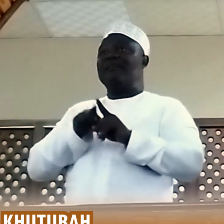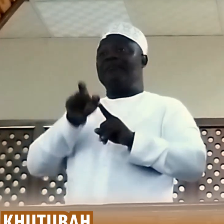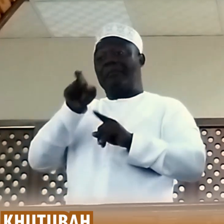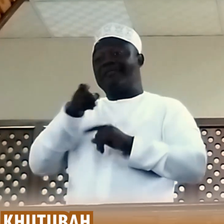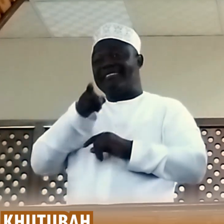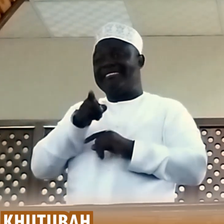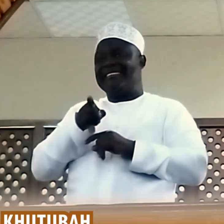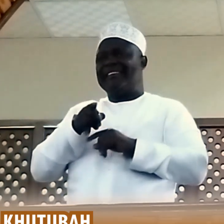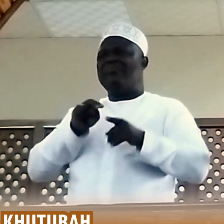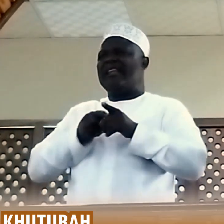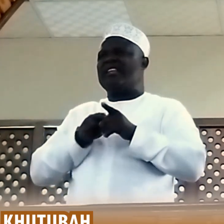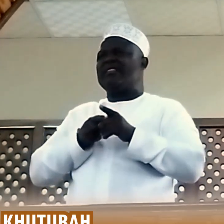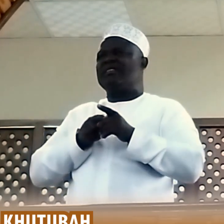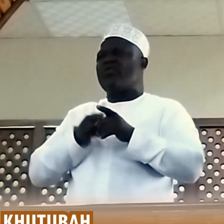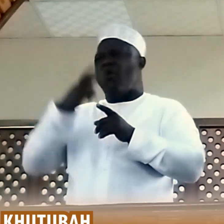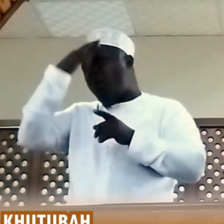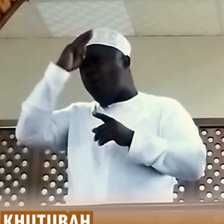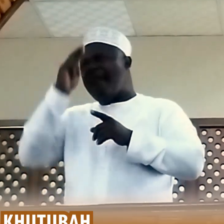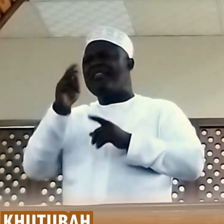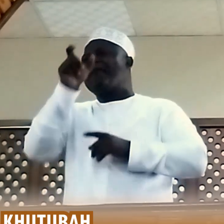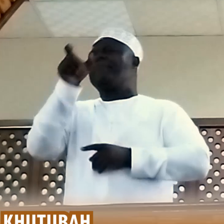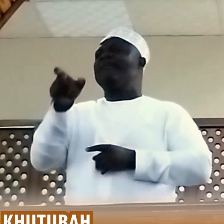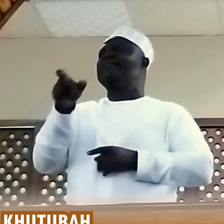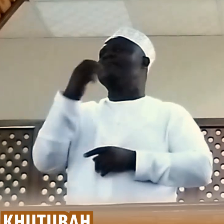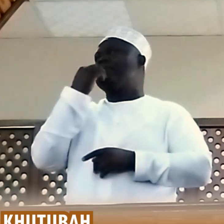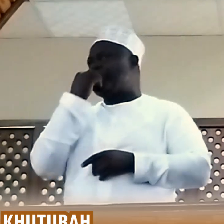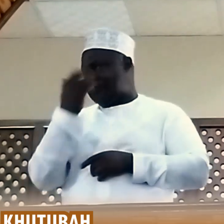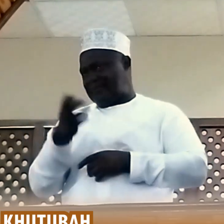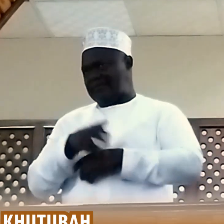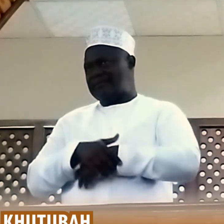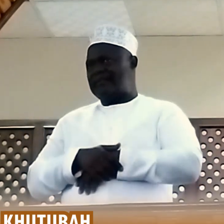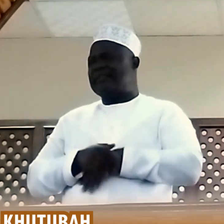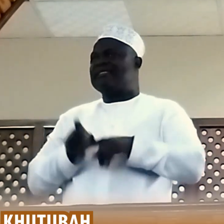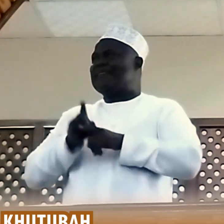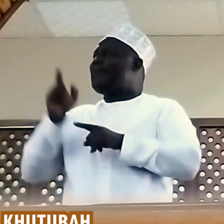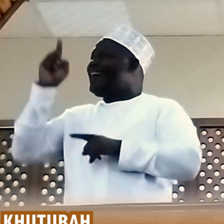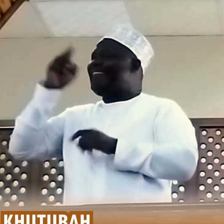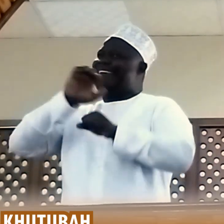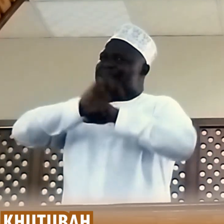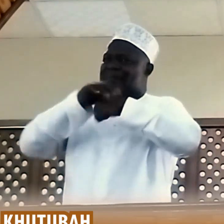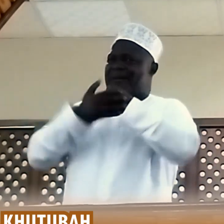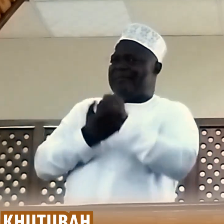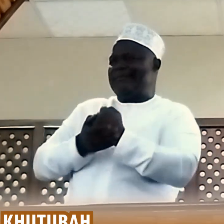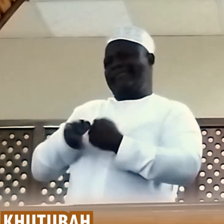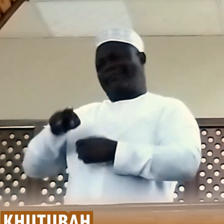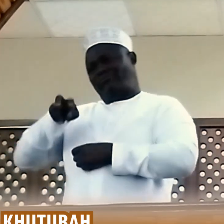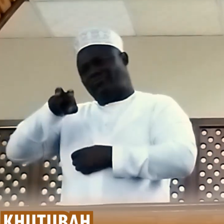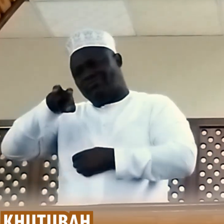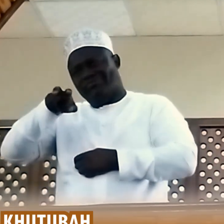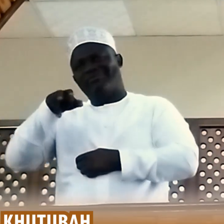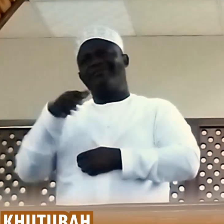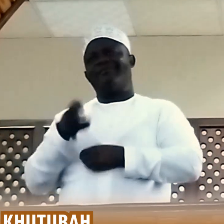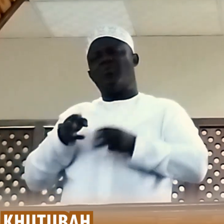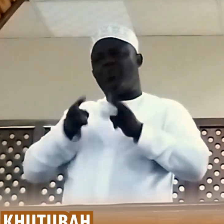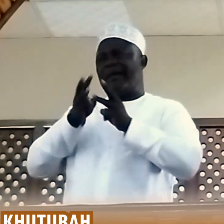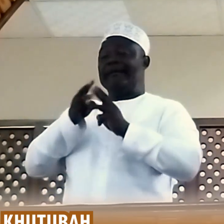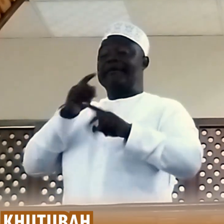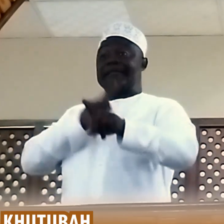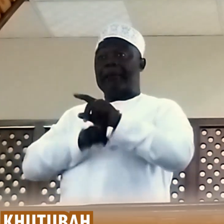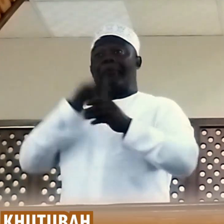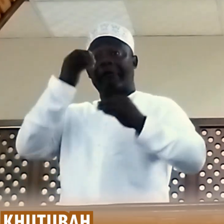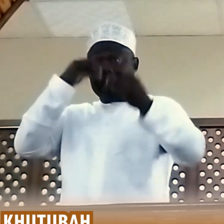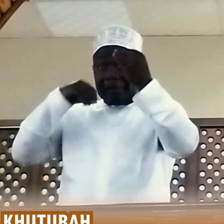asigalanga taliko original y'obuntu ng'omuntu bwe yatondebwa nti alina kubeera bw'ati atambula bw'ati. Wali